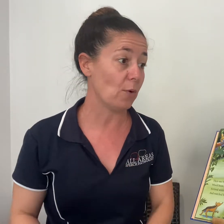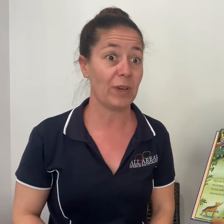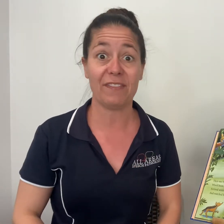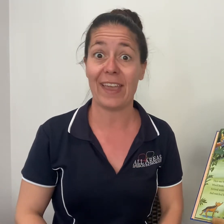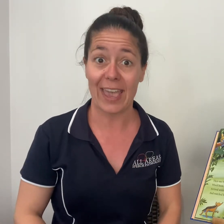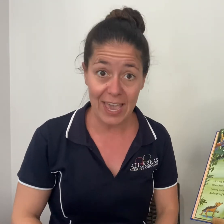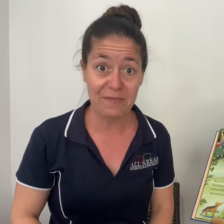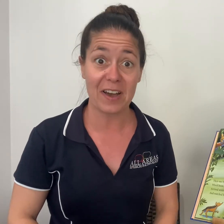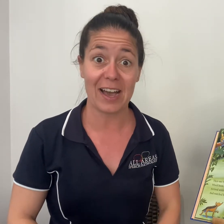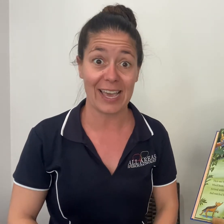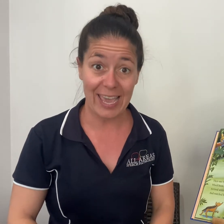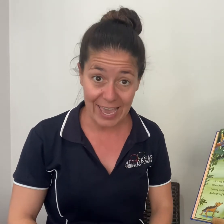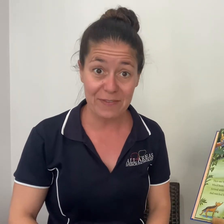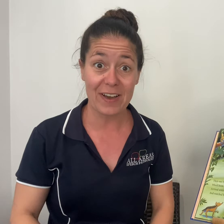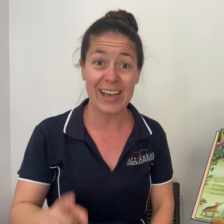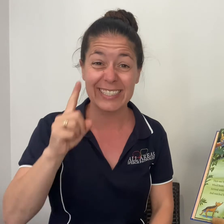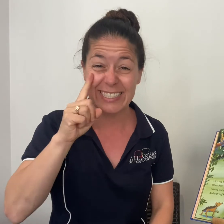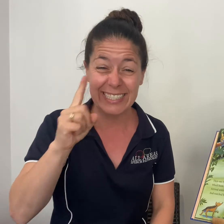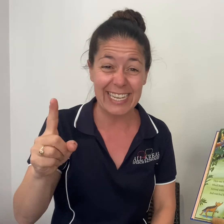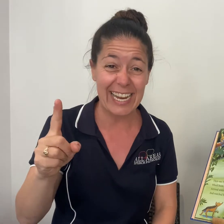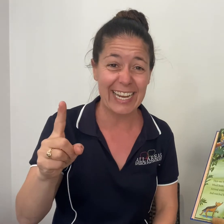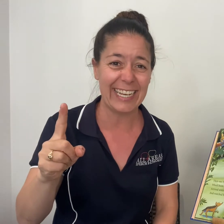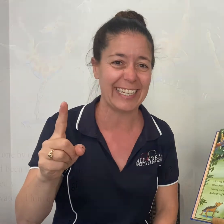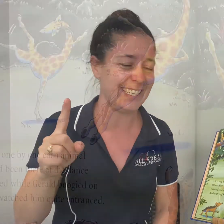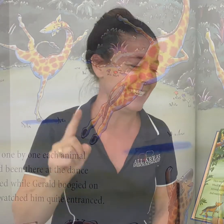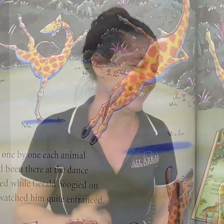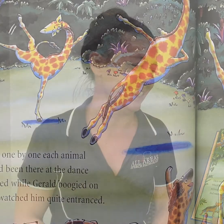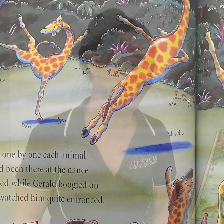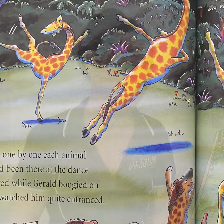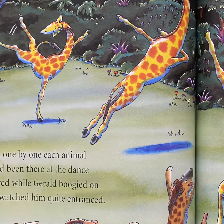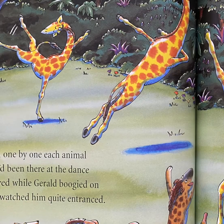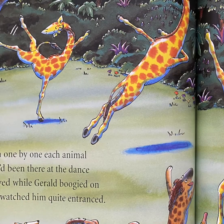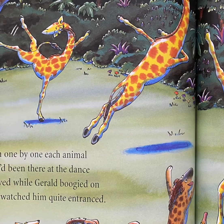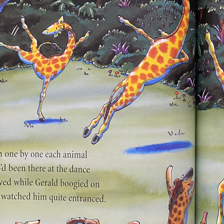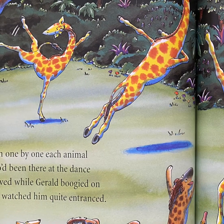we've ever seen."